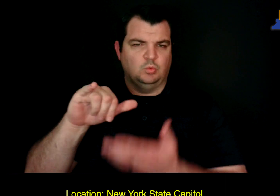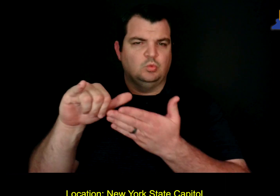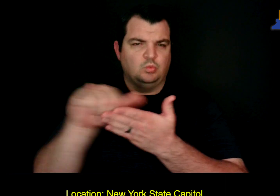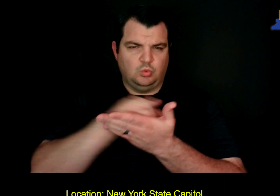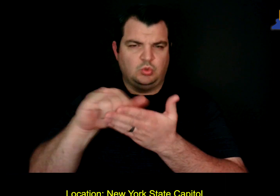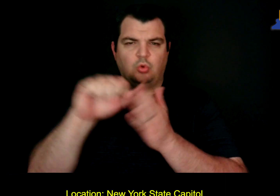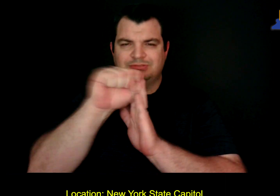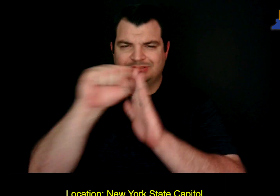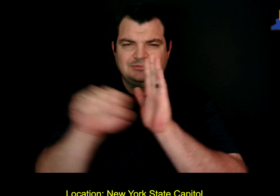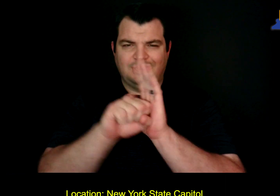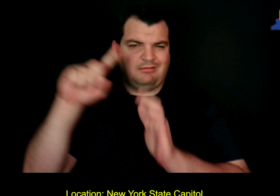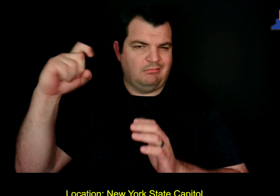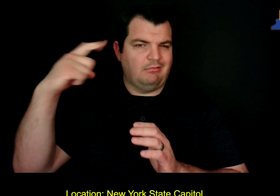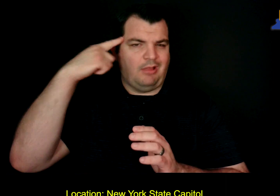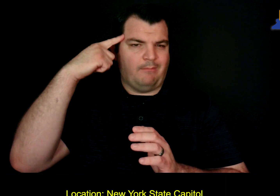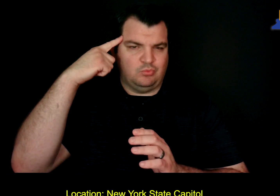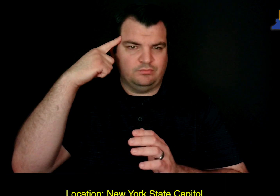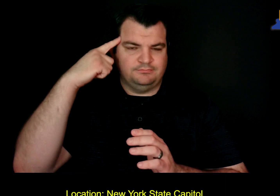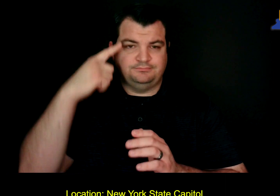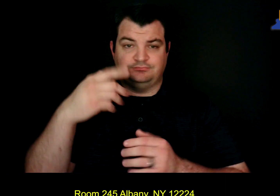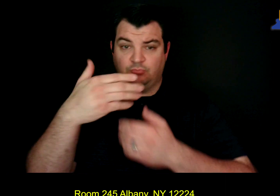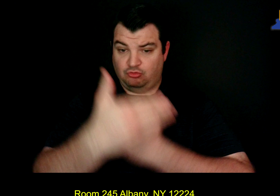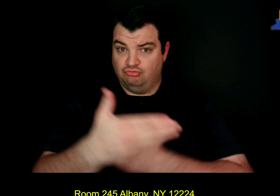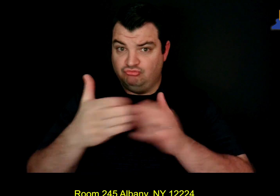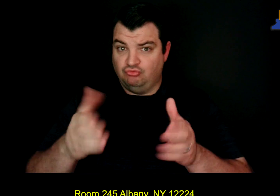Location, New York State Capitol.